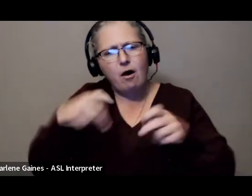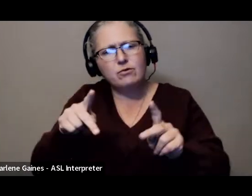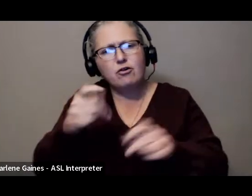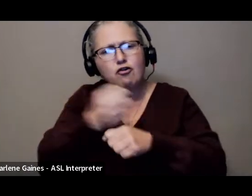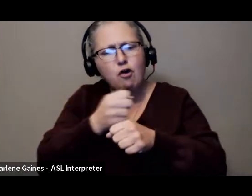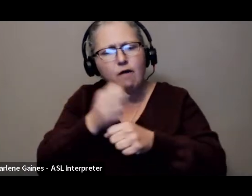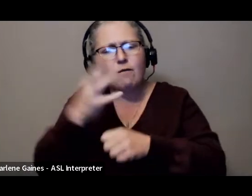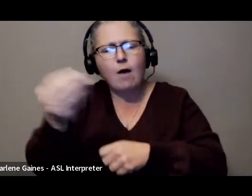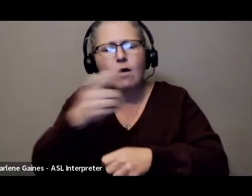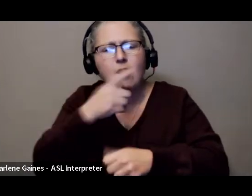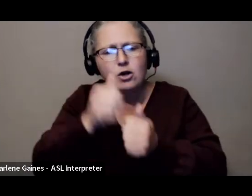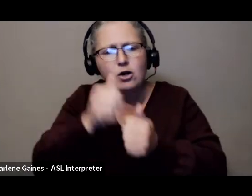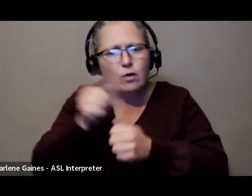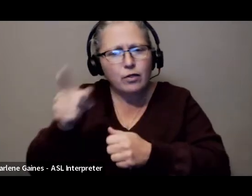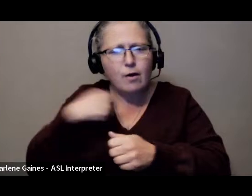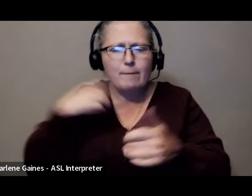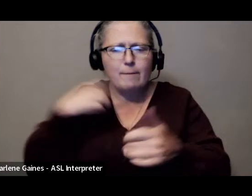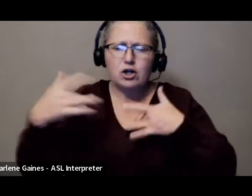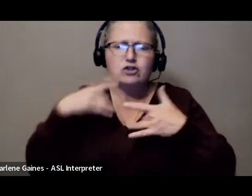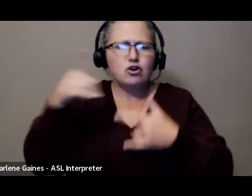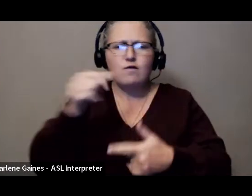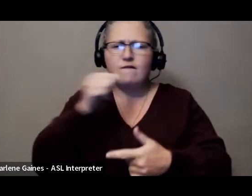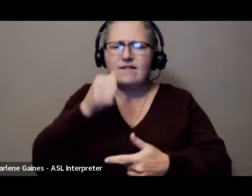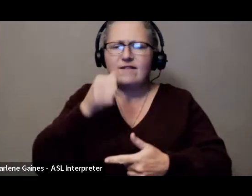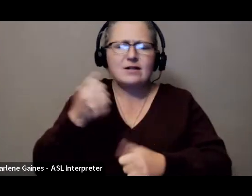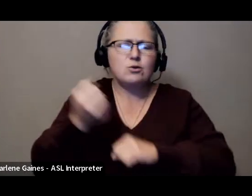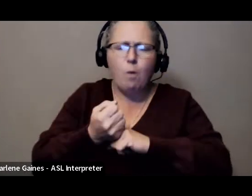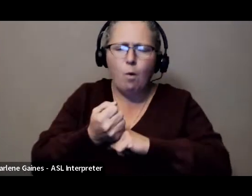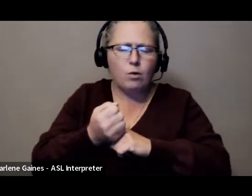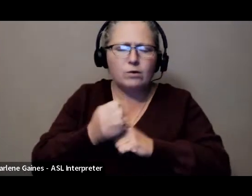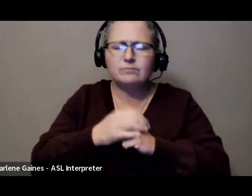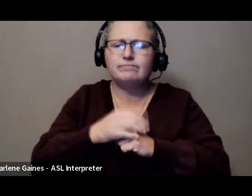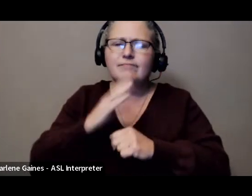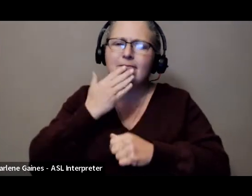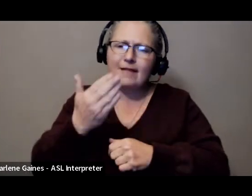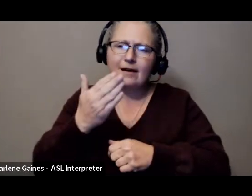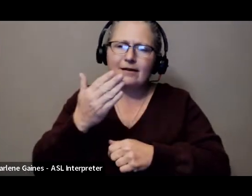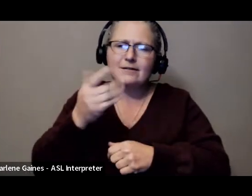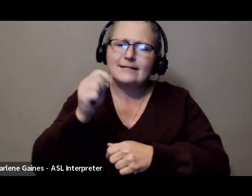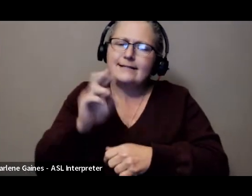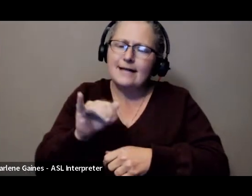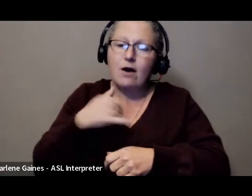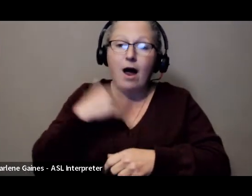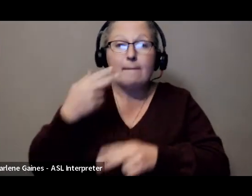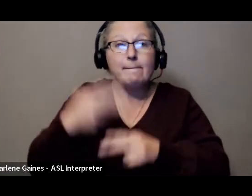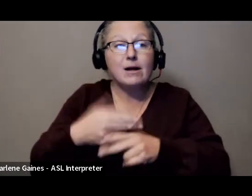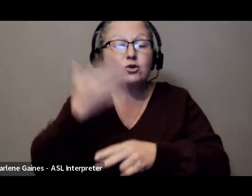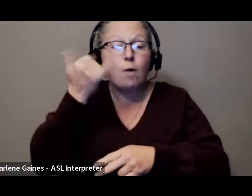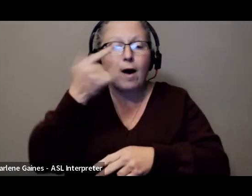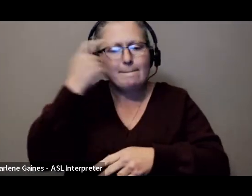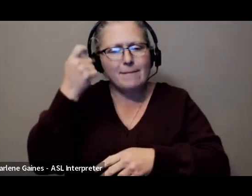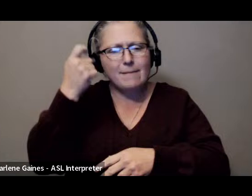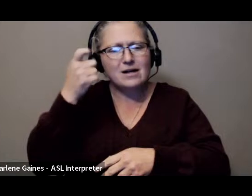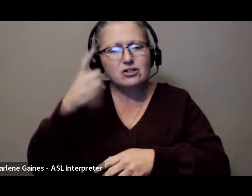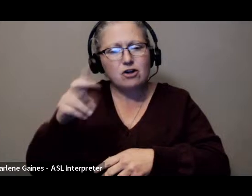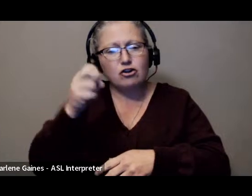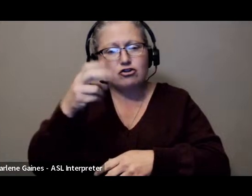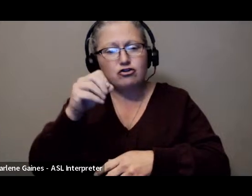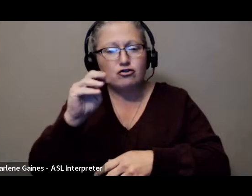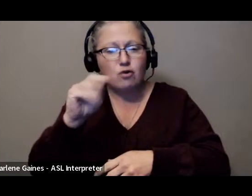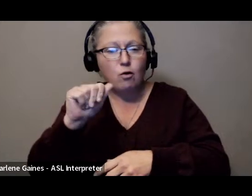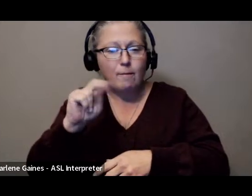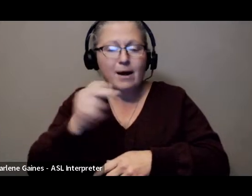coffee or lunch with you. I'm concerned that you don't feel supported. Thanks, Terry. And the reason why I mentioned that is because Dr. Shulman